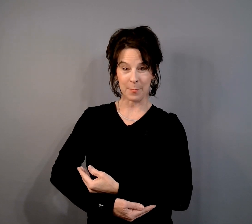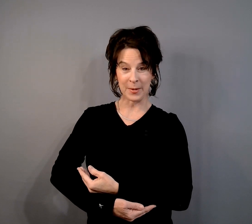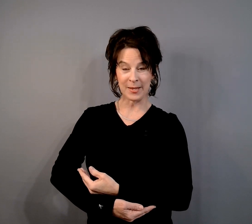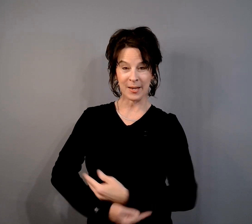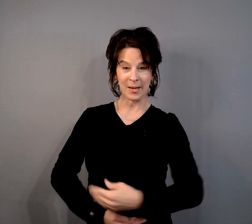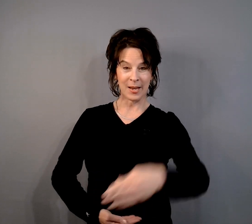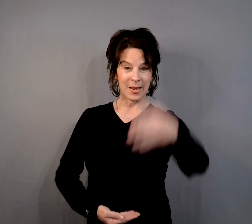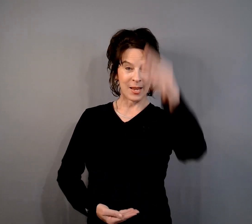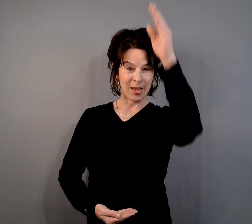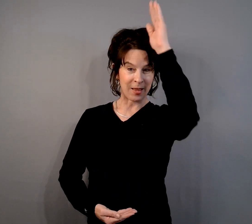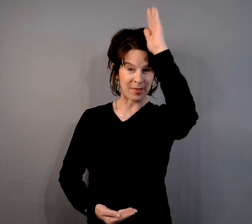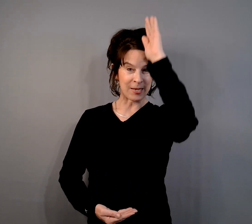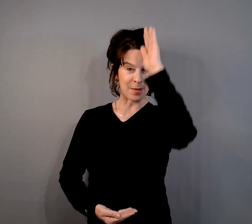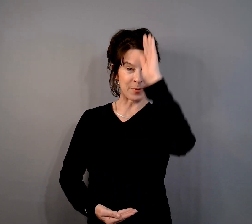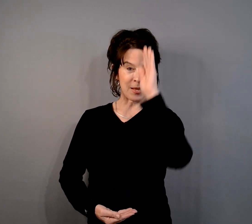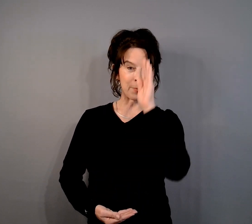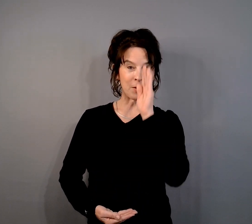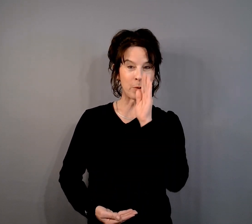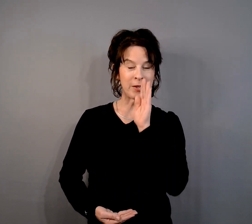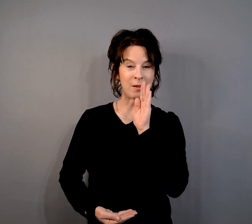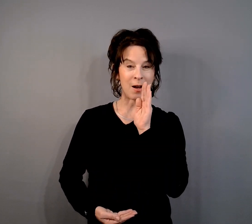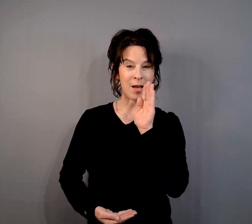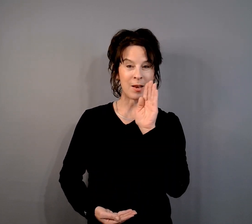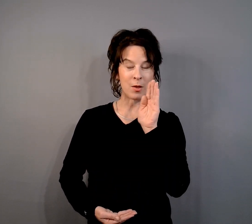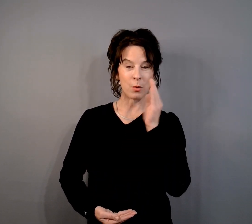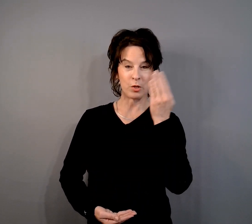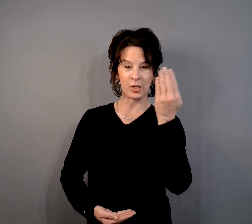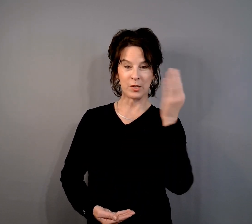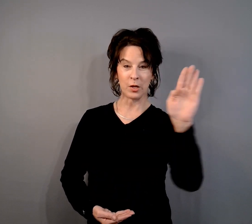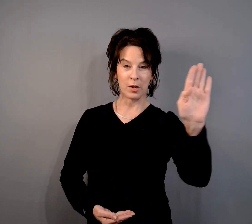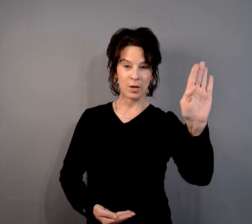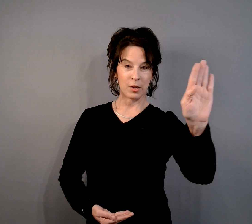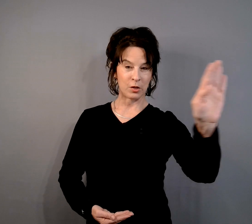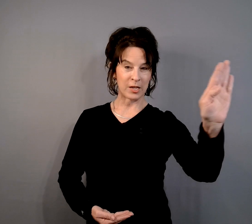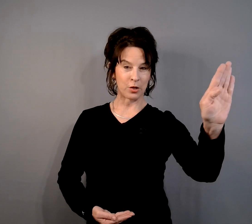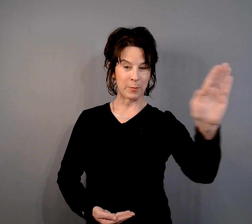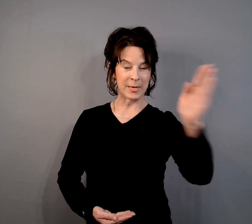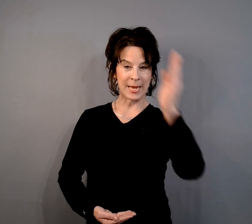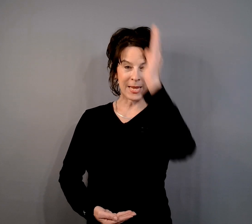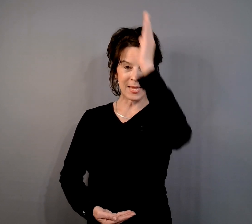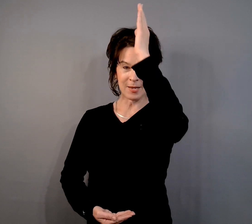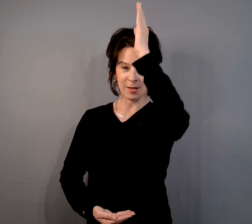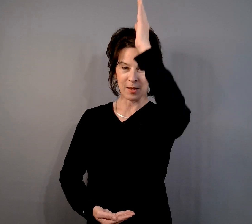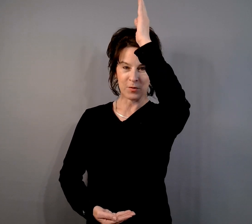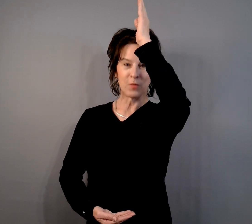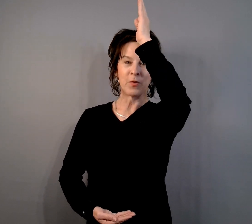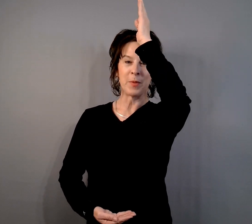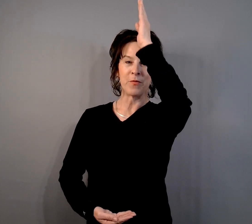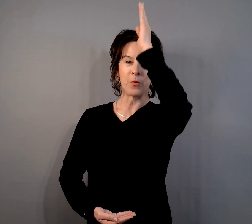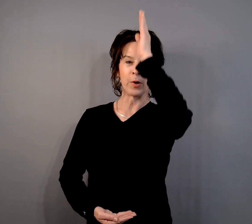stopping and then coming up and going God, which is you take your B hand from the